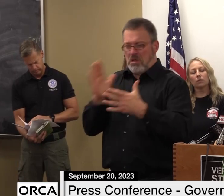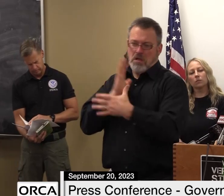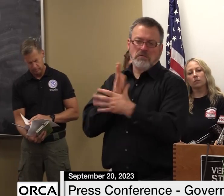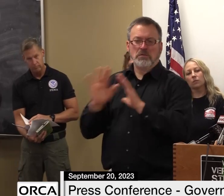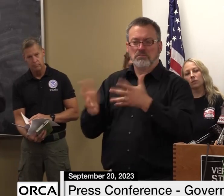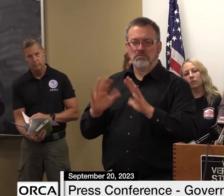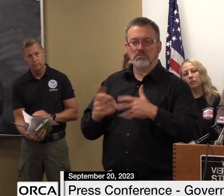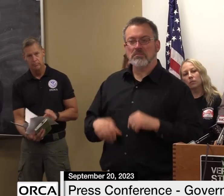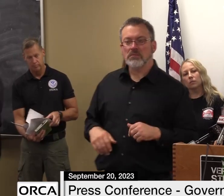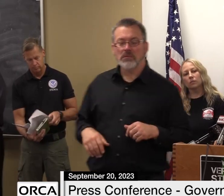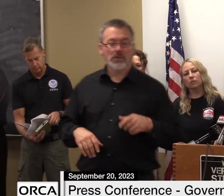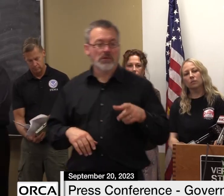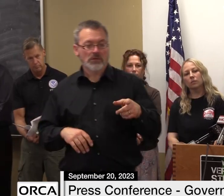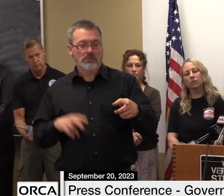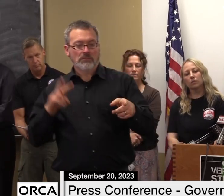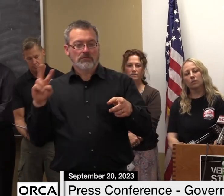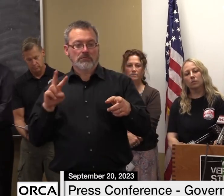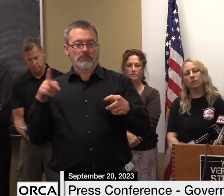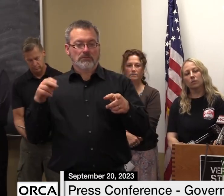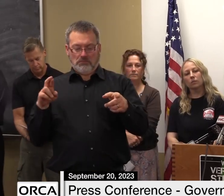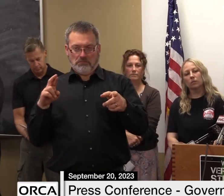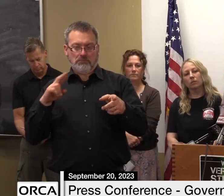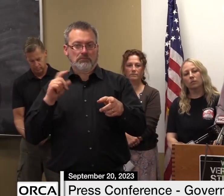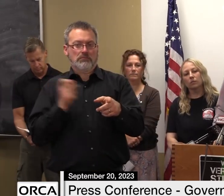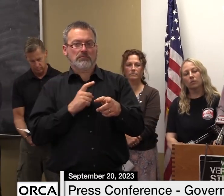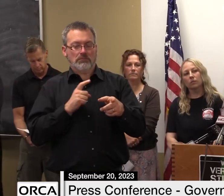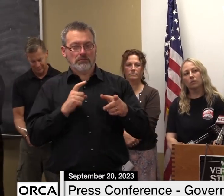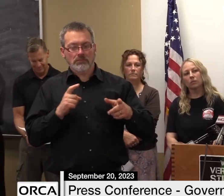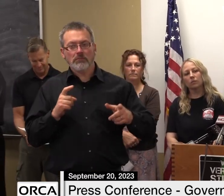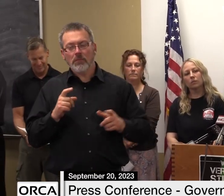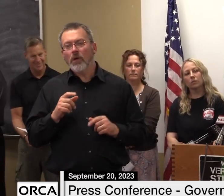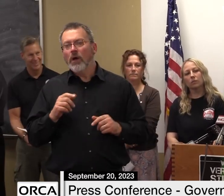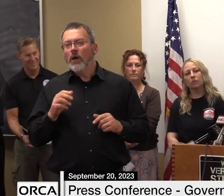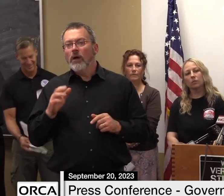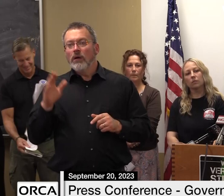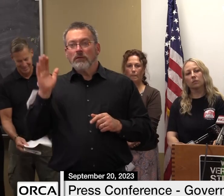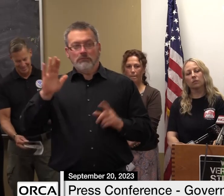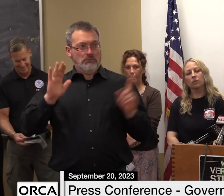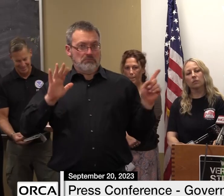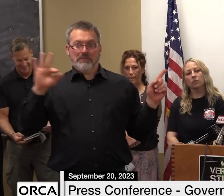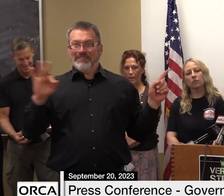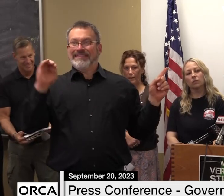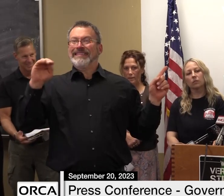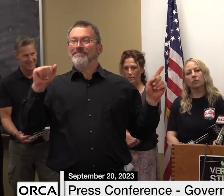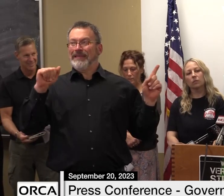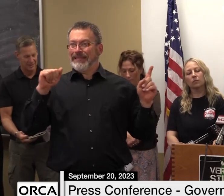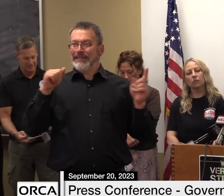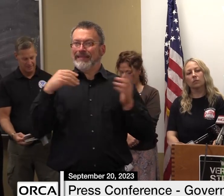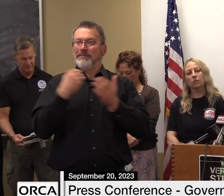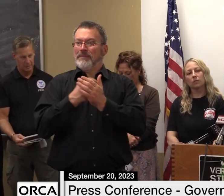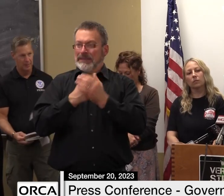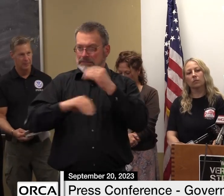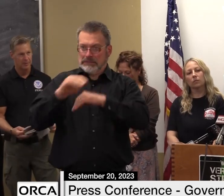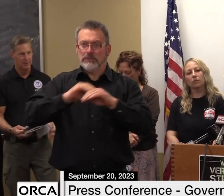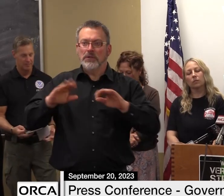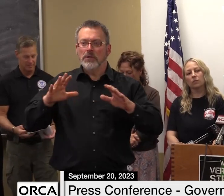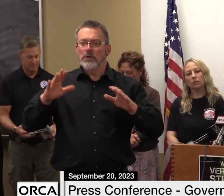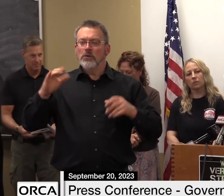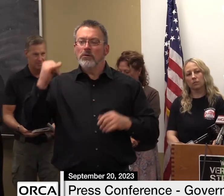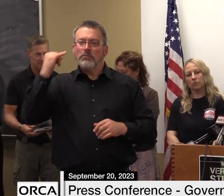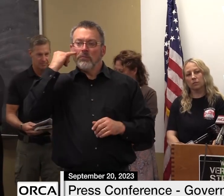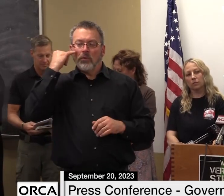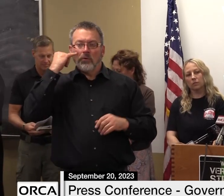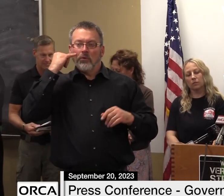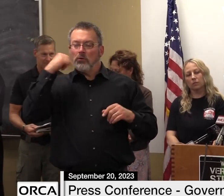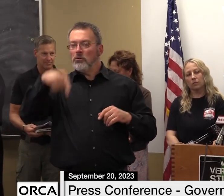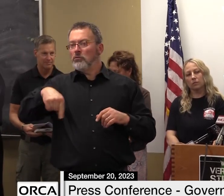A lot of consternation about replenishing FEMA's budget. If we find ourselves in a situation where the money